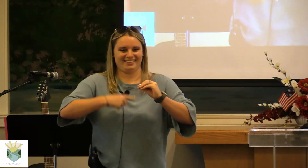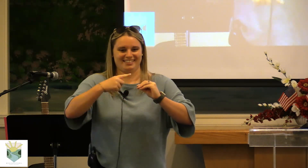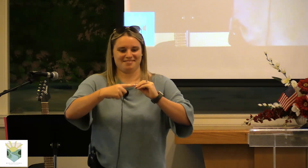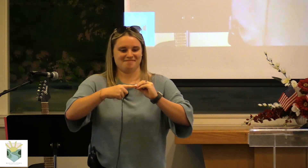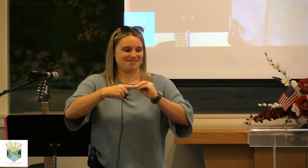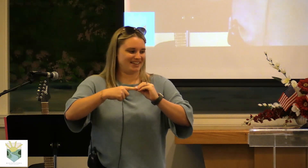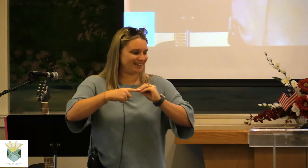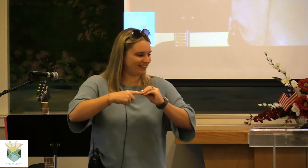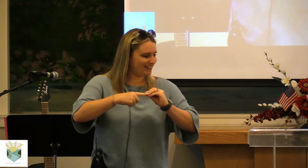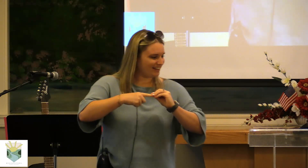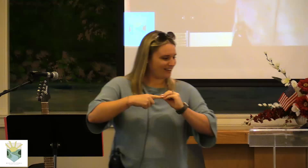So when,